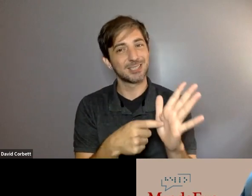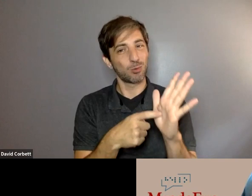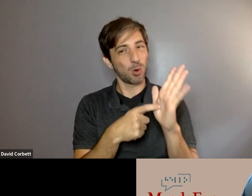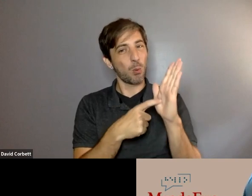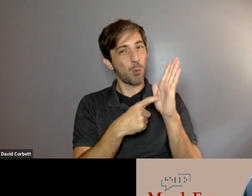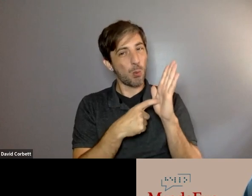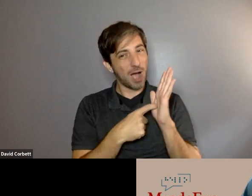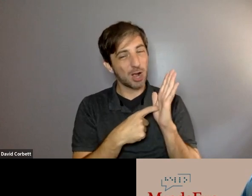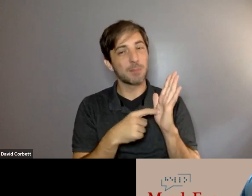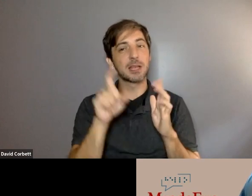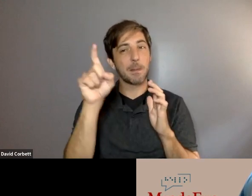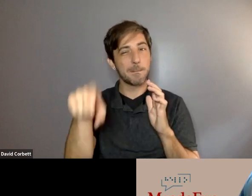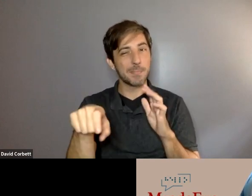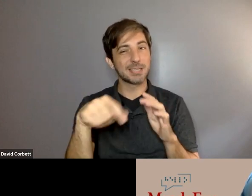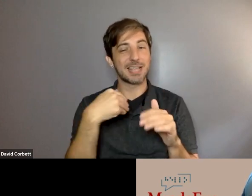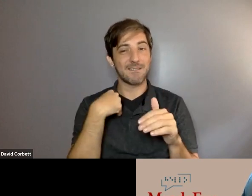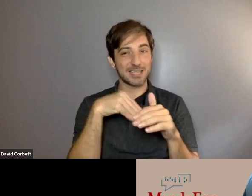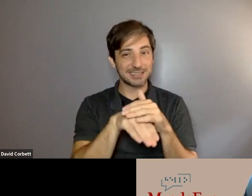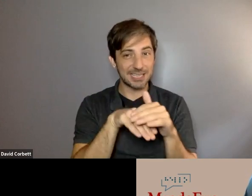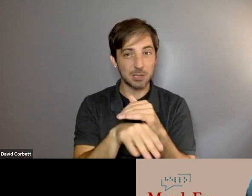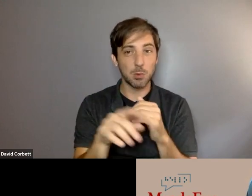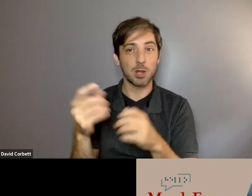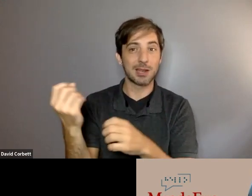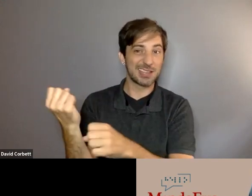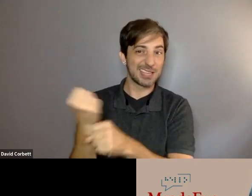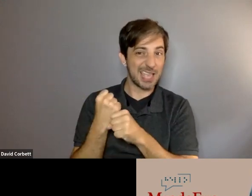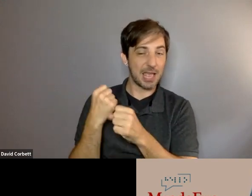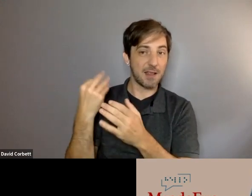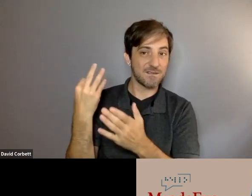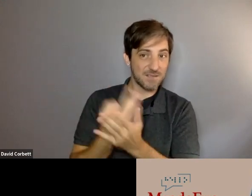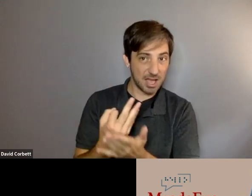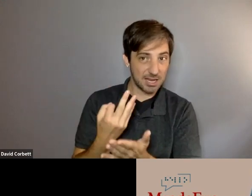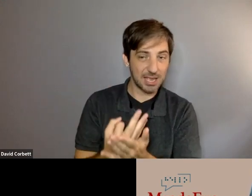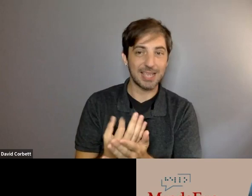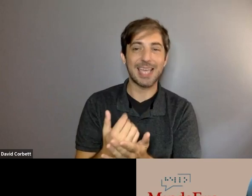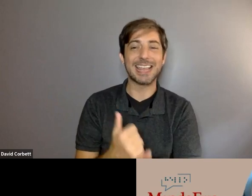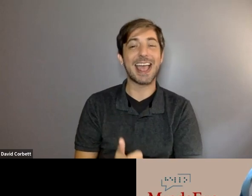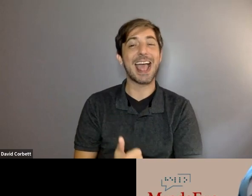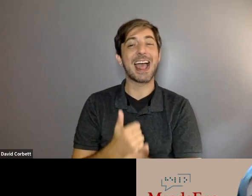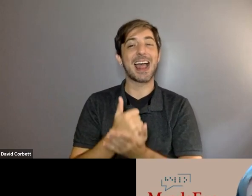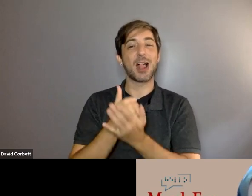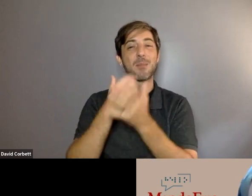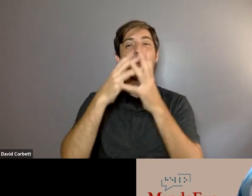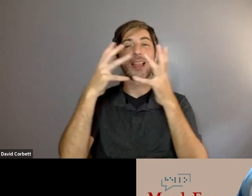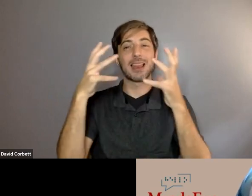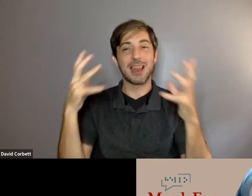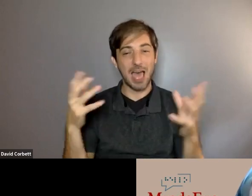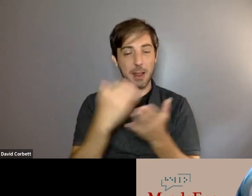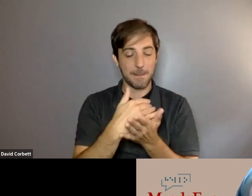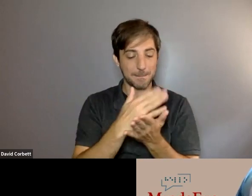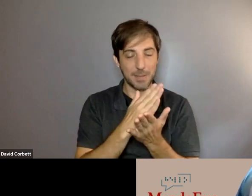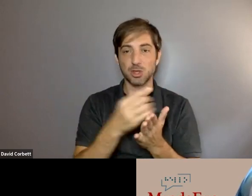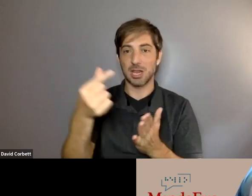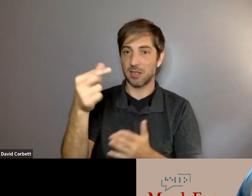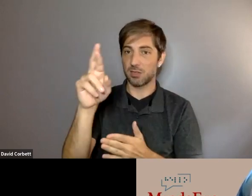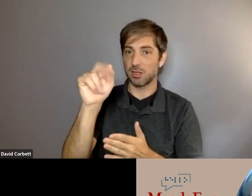be accessible to get funding, it's really helpful if the budget in the grant, if there's a line